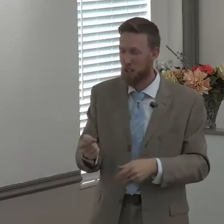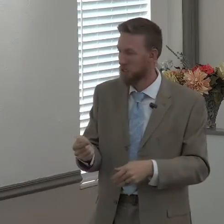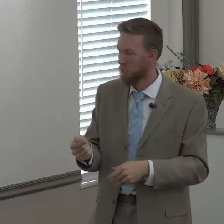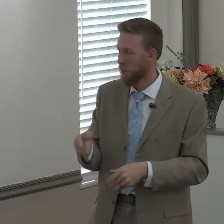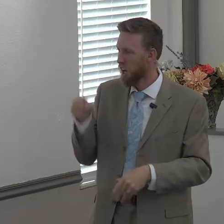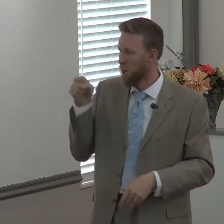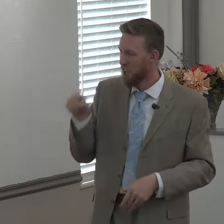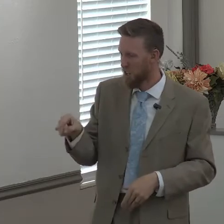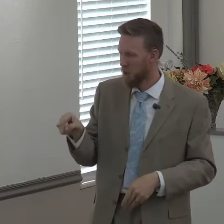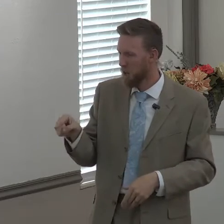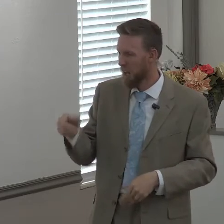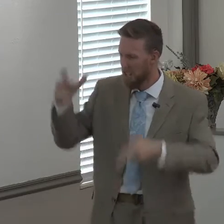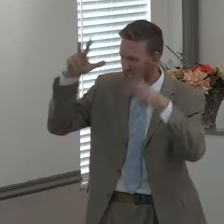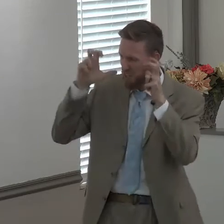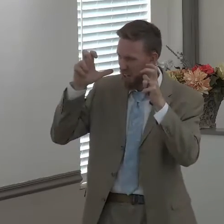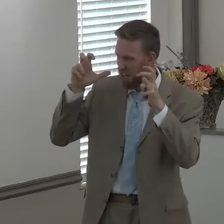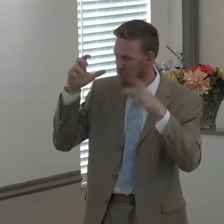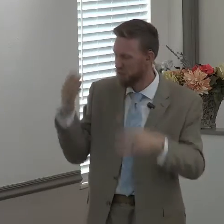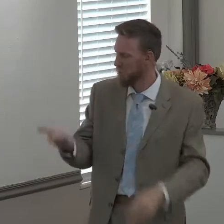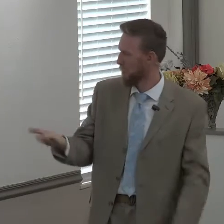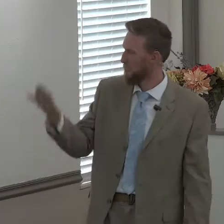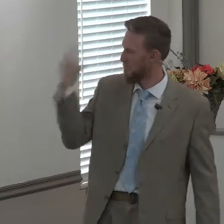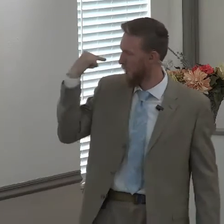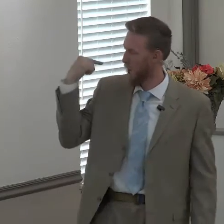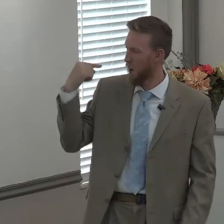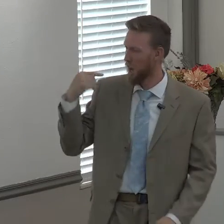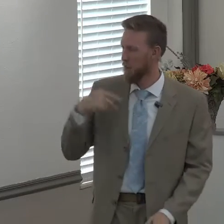And immediately the Lord says,